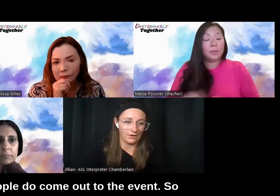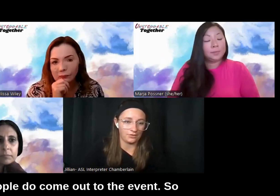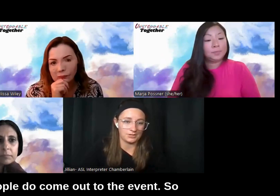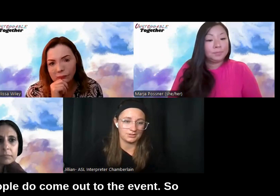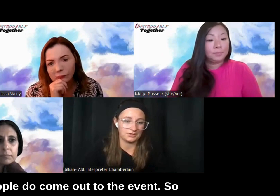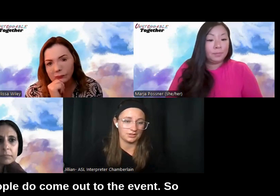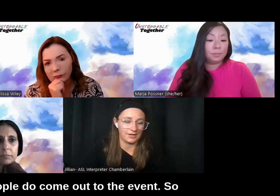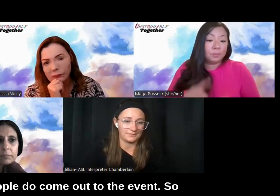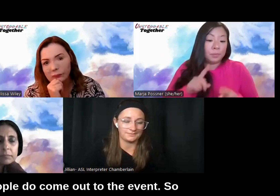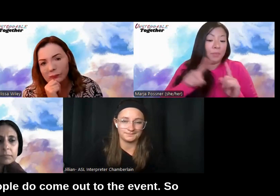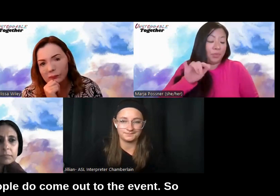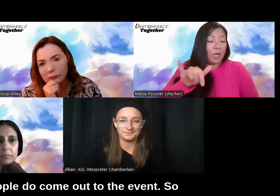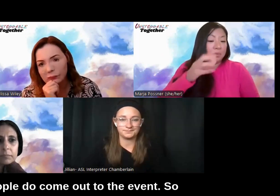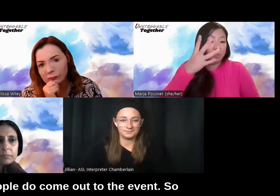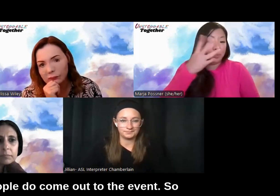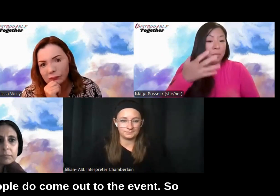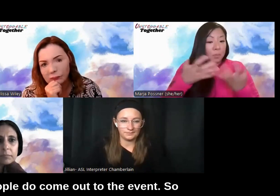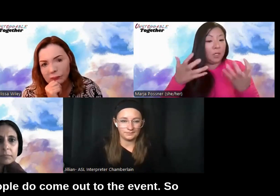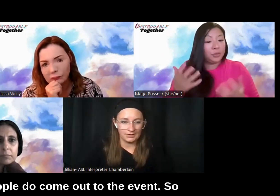do come out to the event.